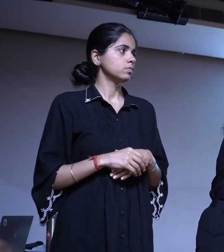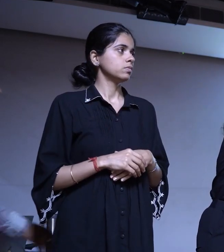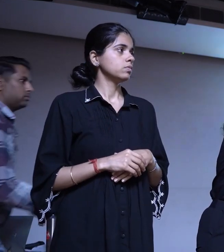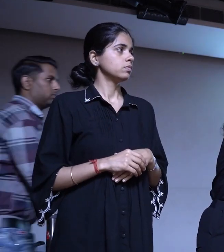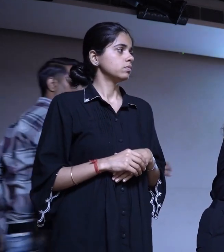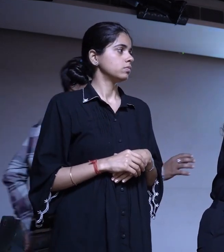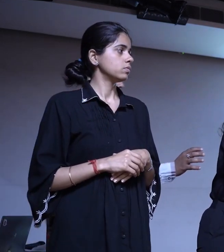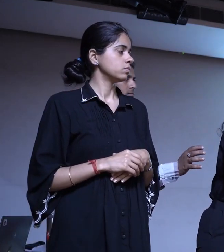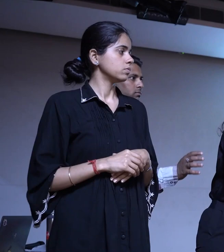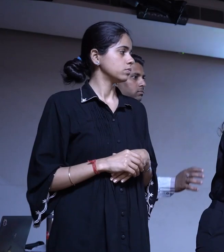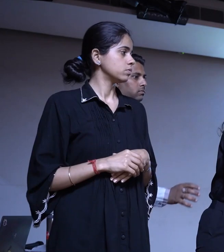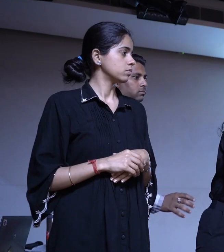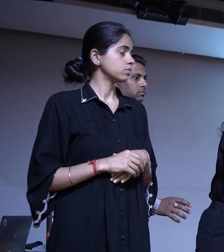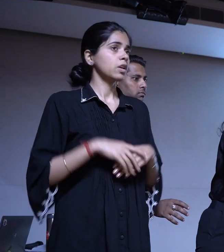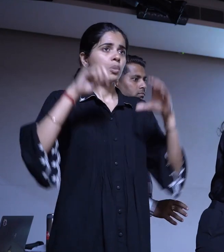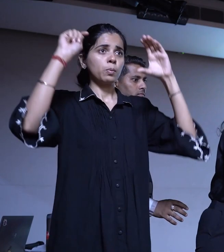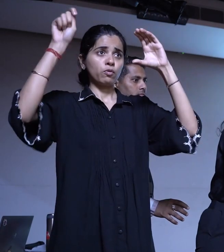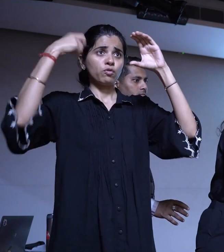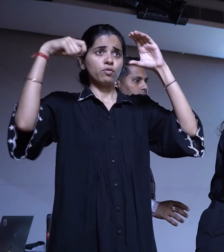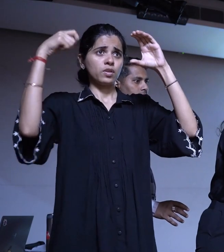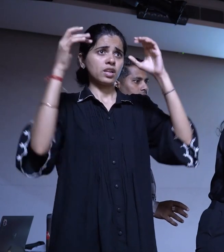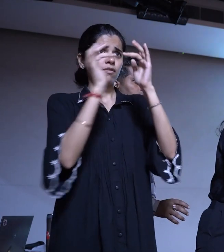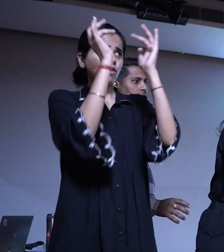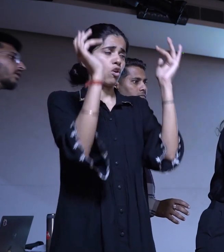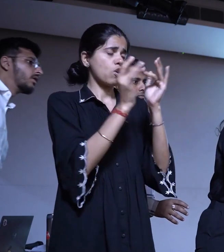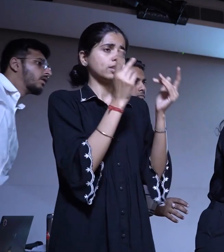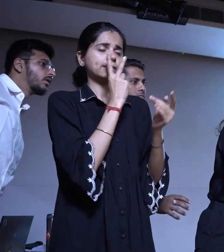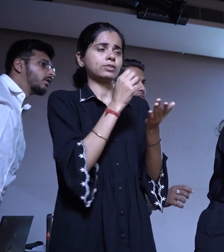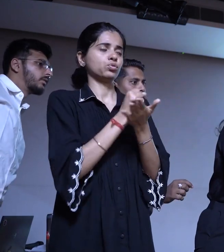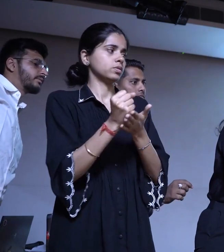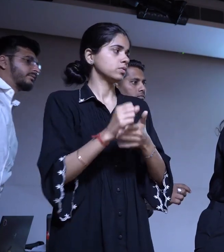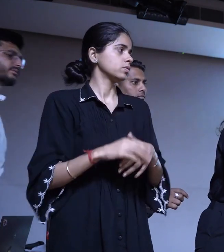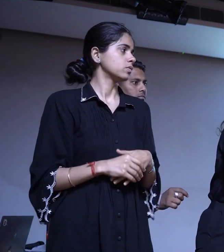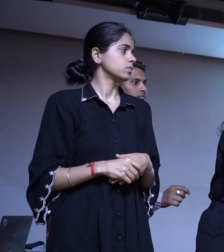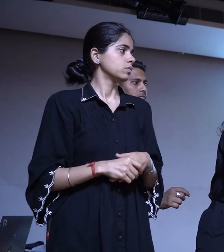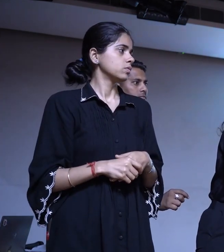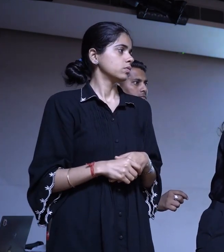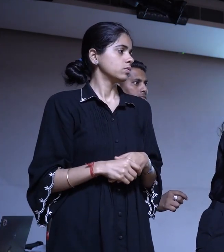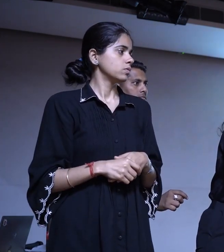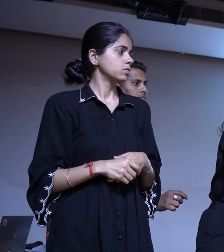it but I've also put a video so that in case it doesn't go online you can just try it